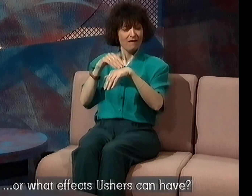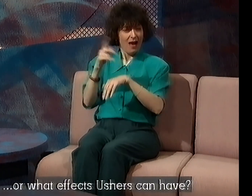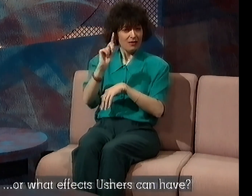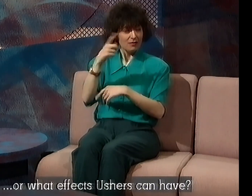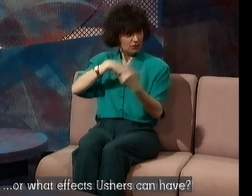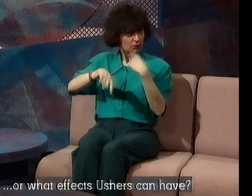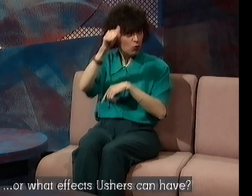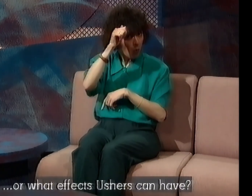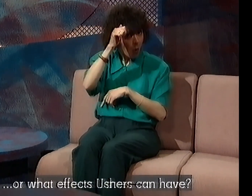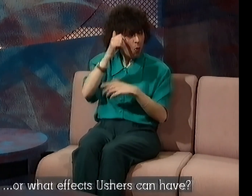have?